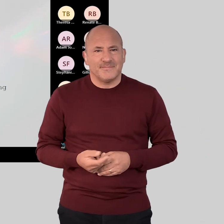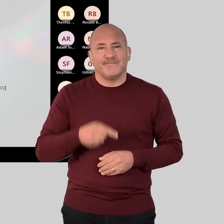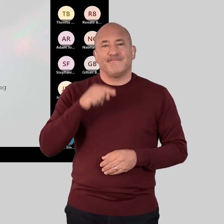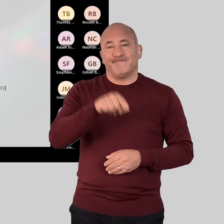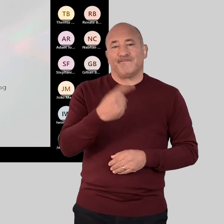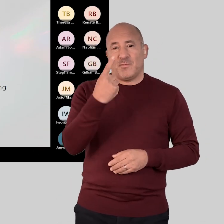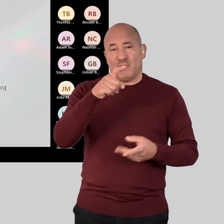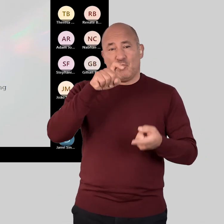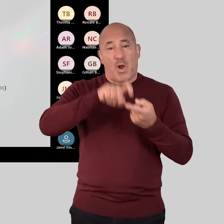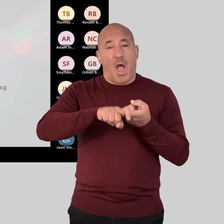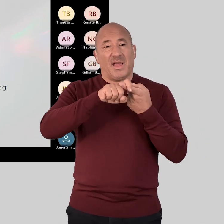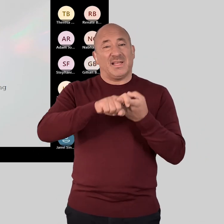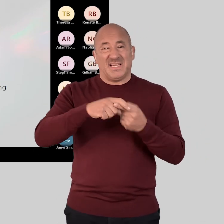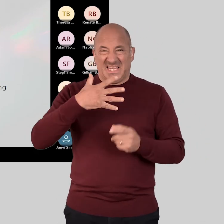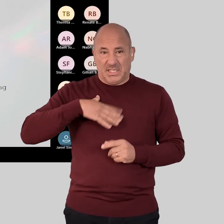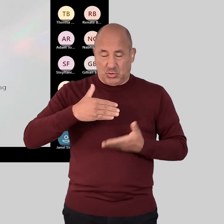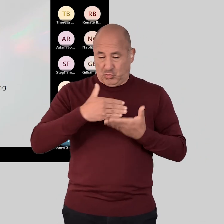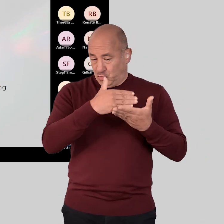doesn't exist for them.